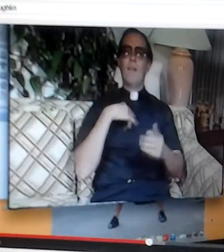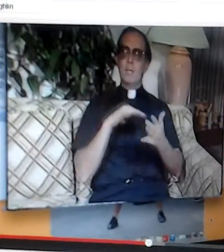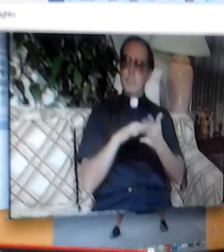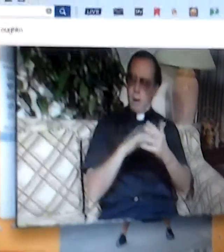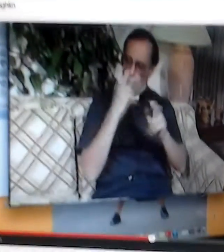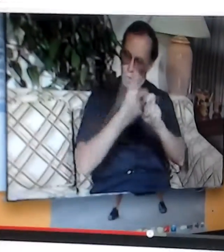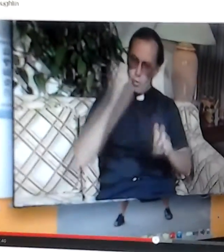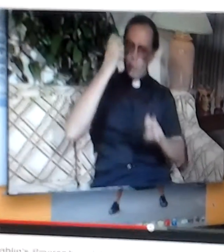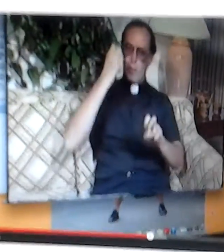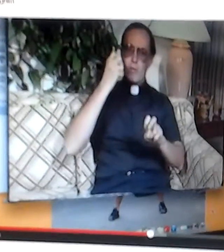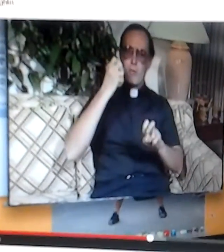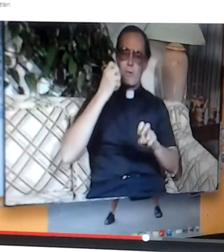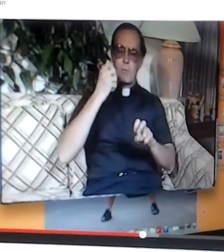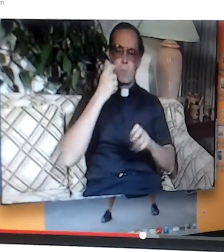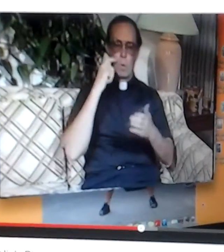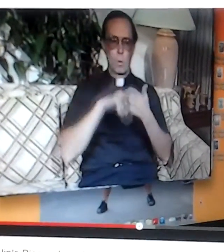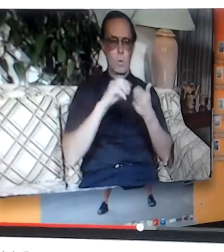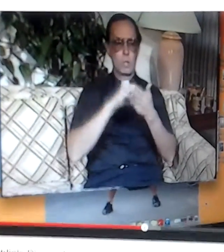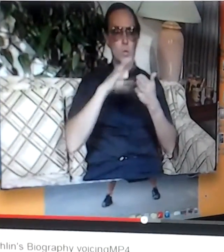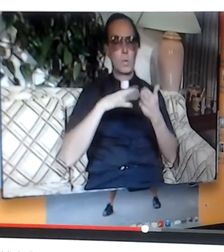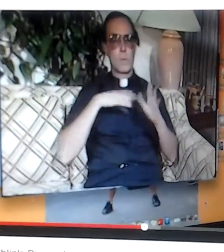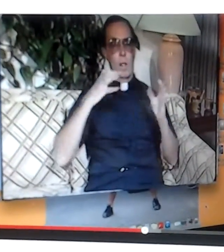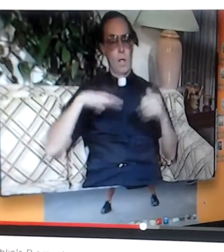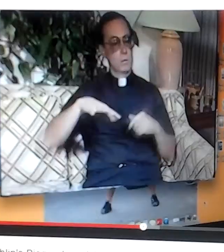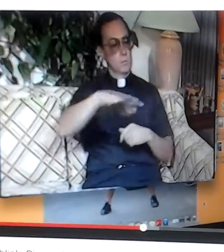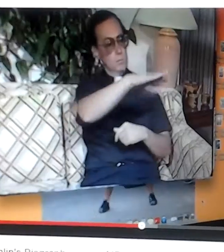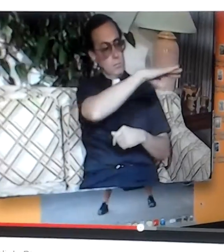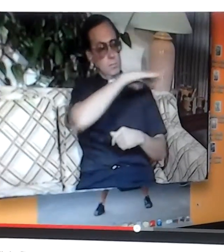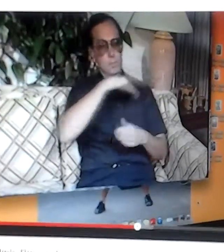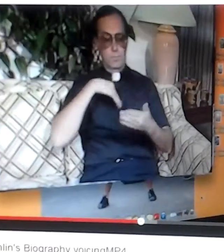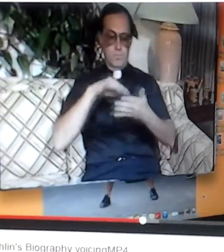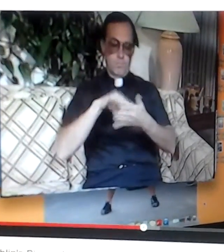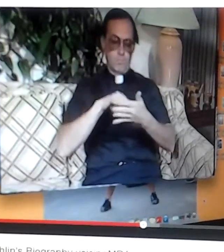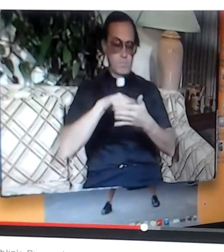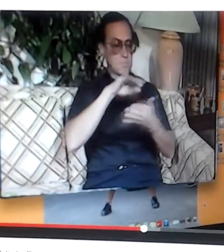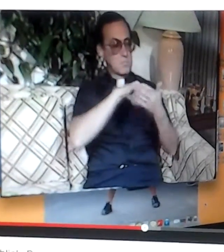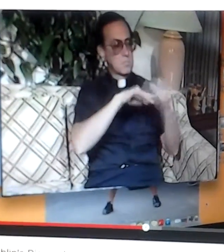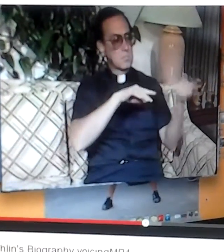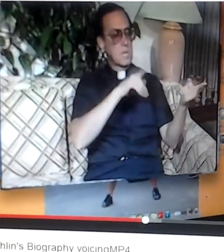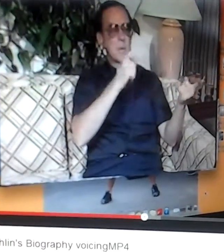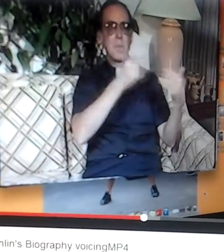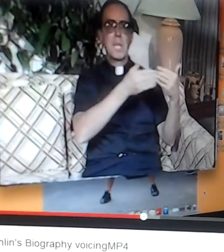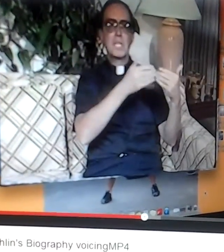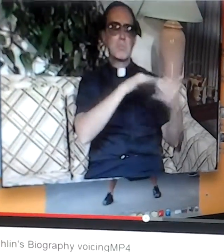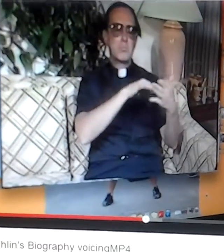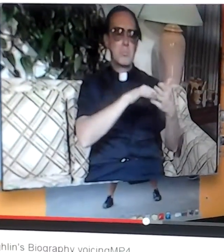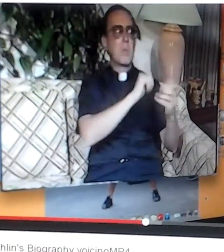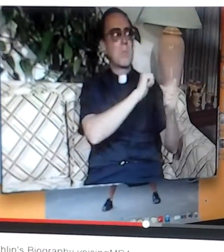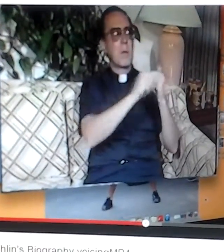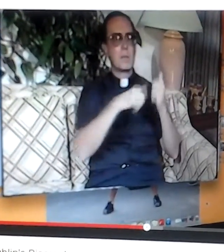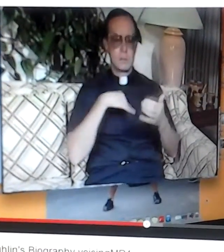So I studied for 2 weeks and I took the test again and I passed with a C.